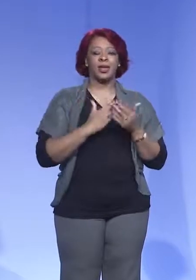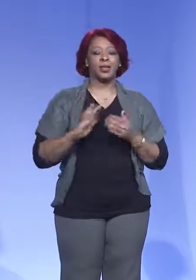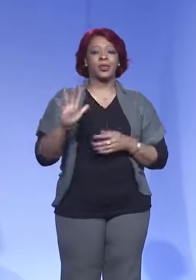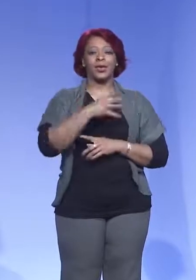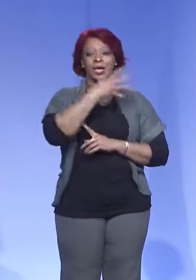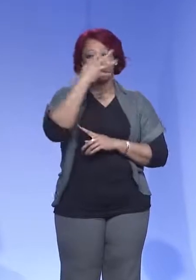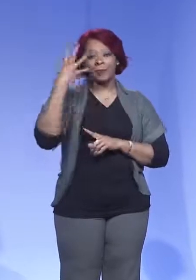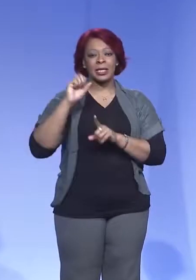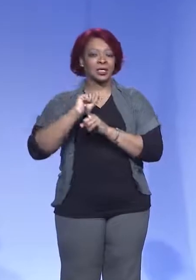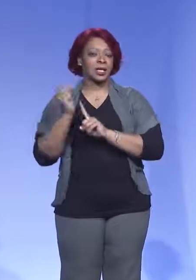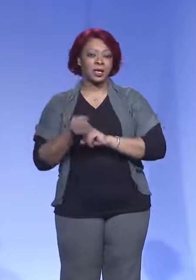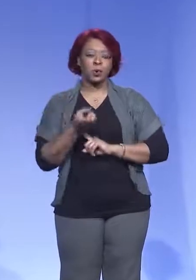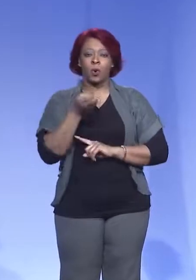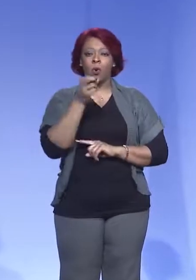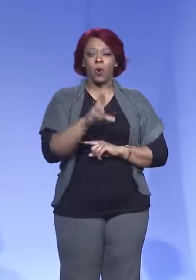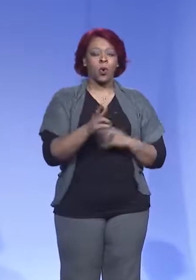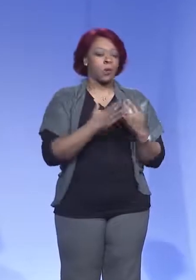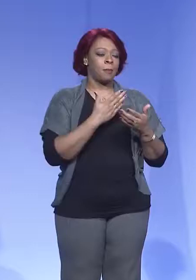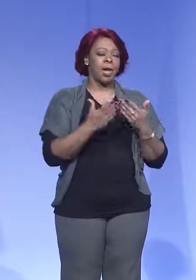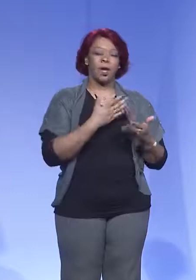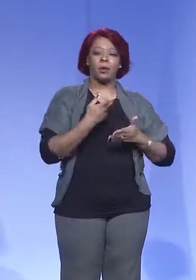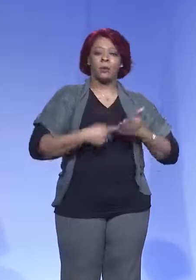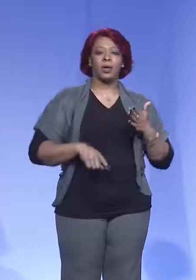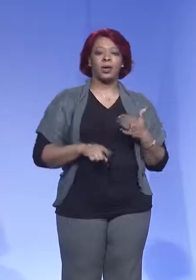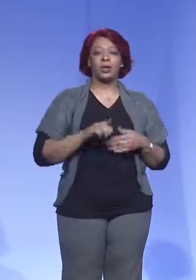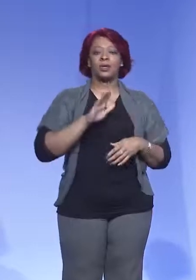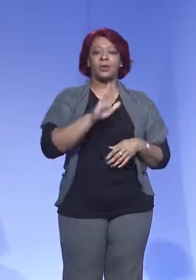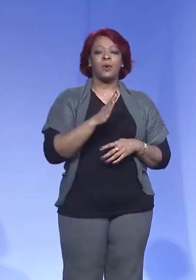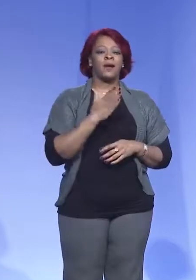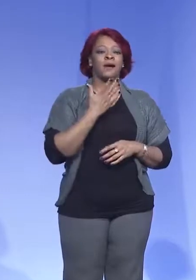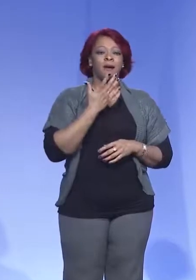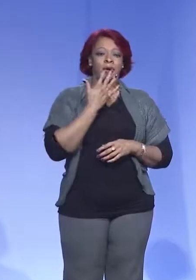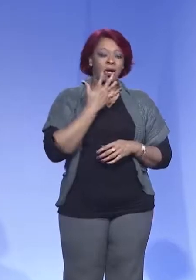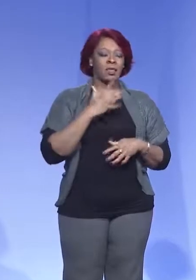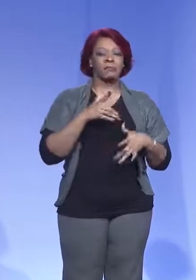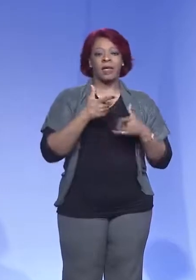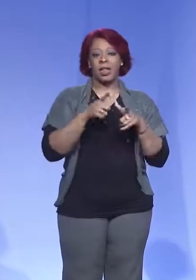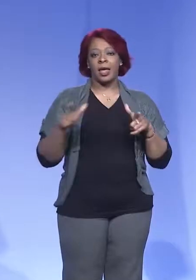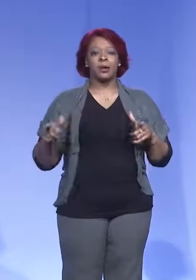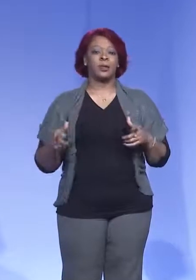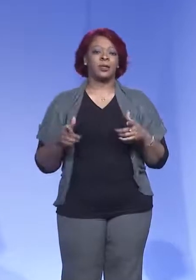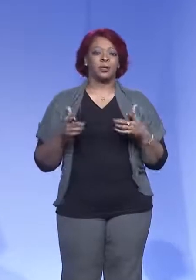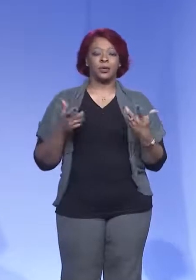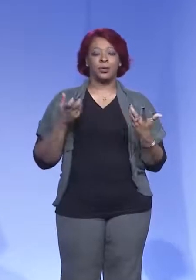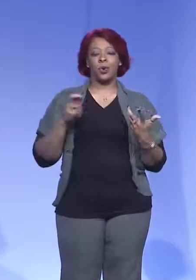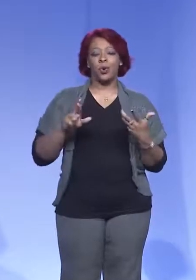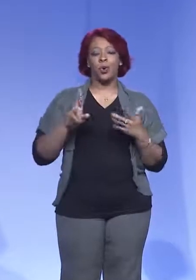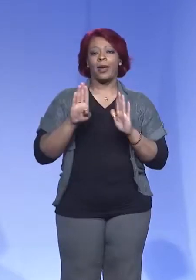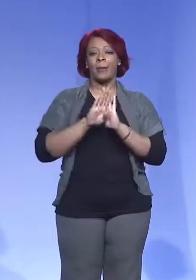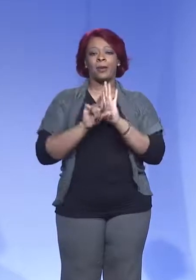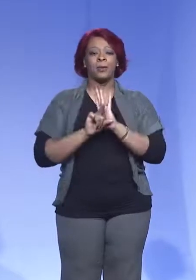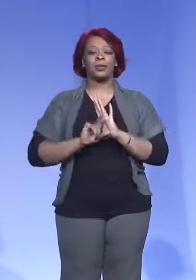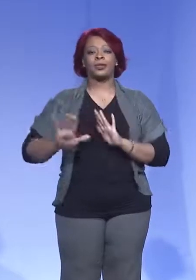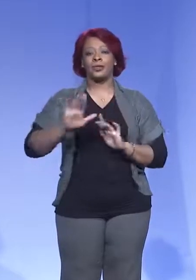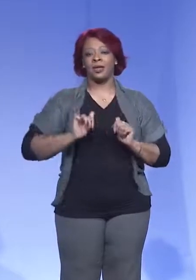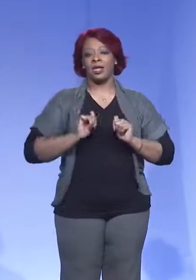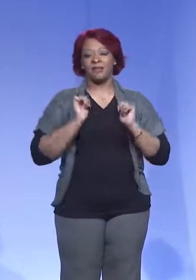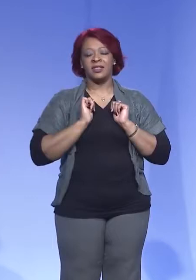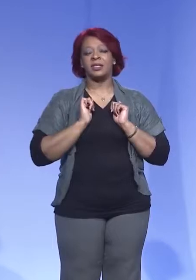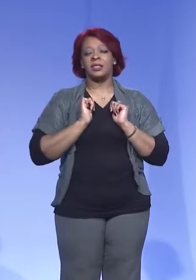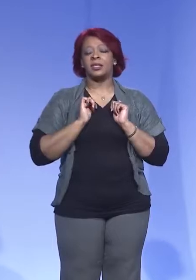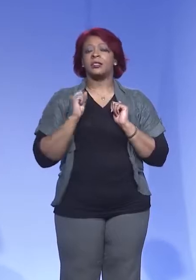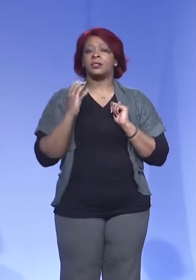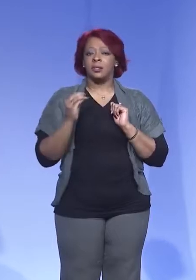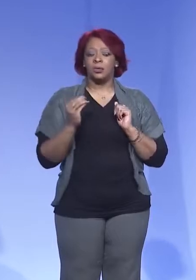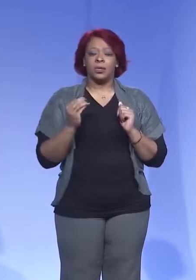immigration status or regardless the color, language, or religion of everyone. So